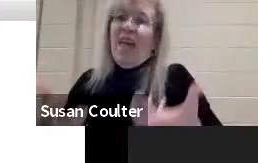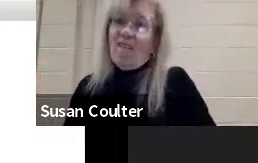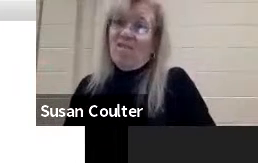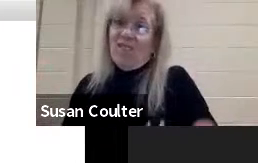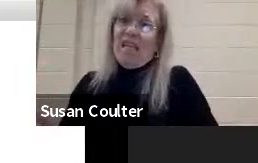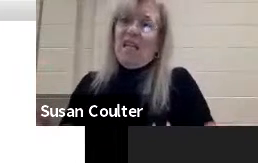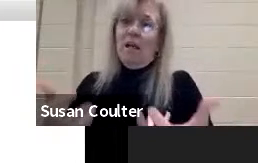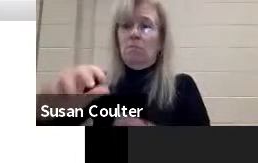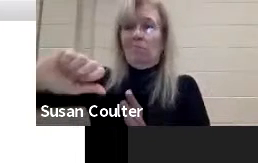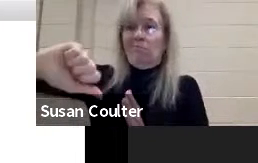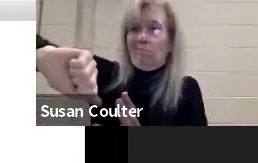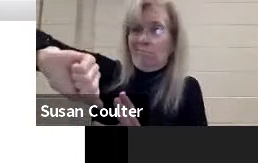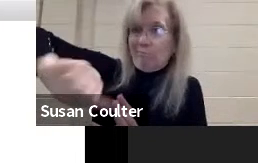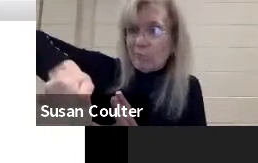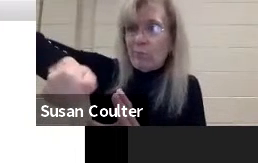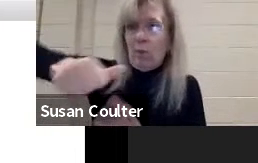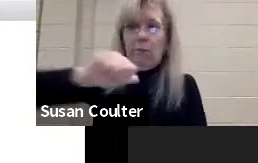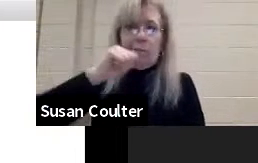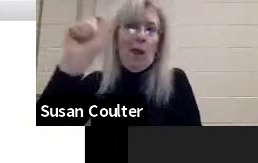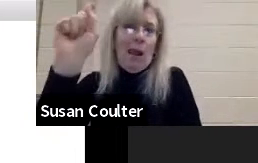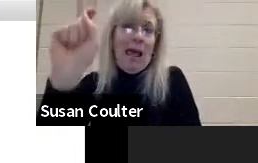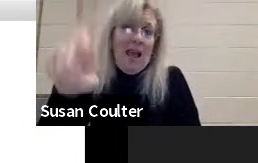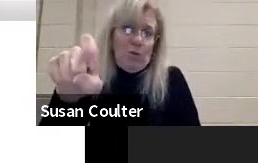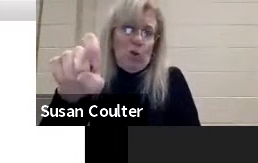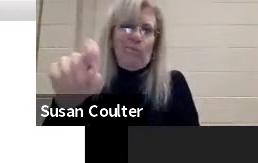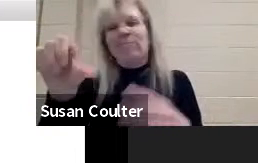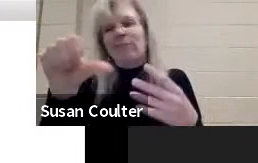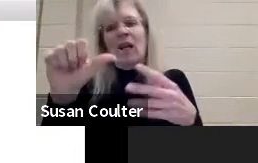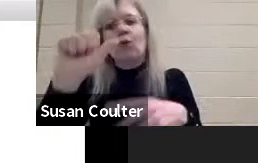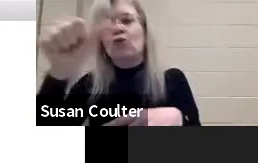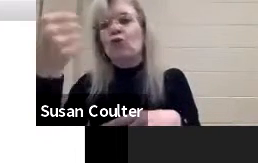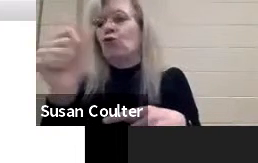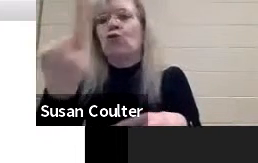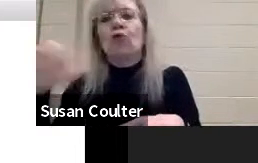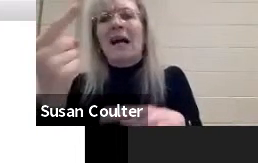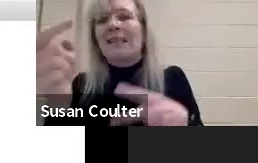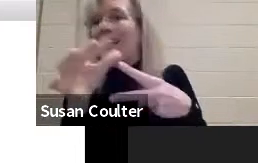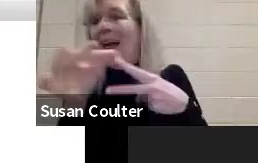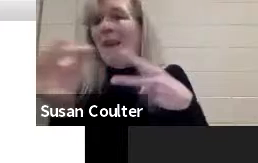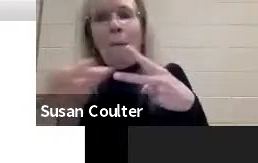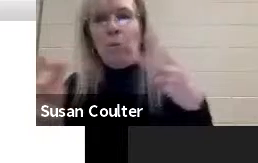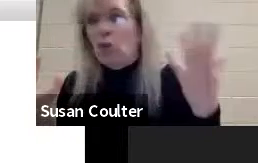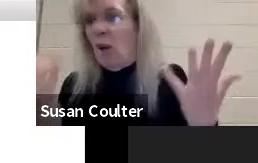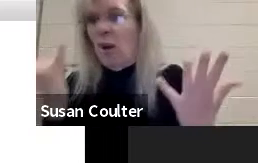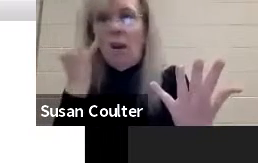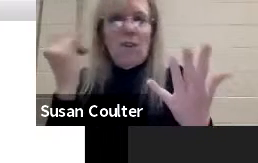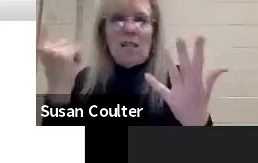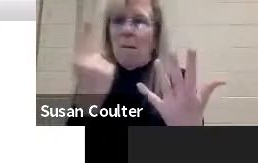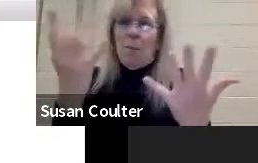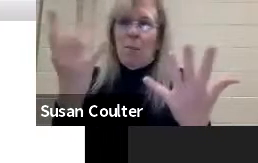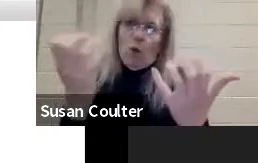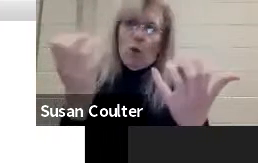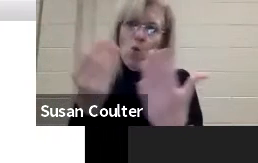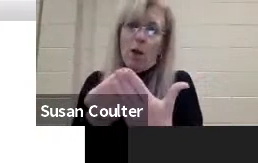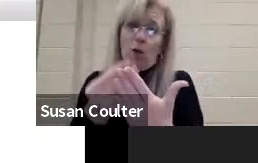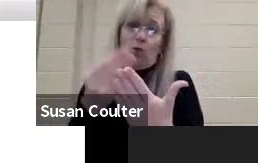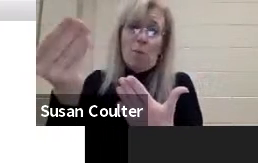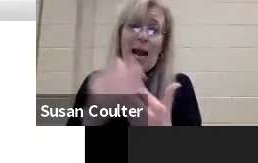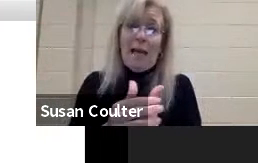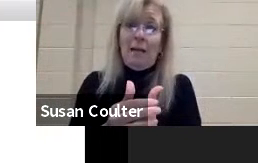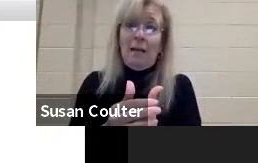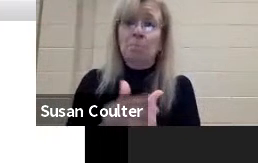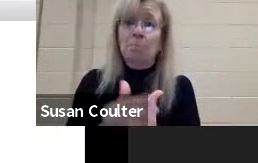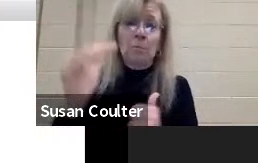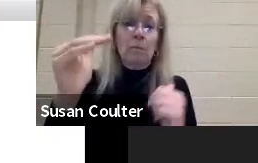of the heavy, you don't have to. Just an option if it's something you wanted